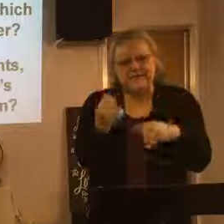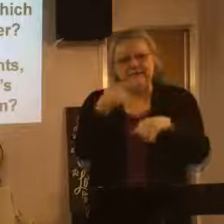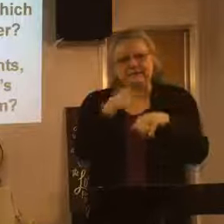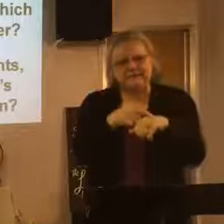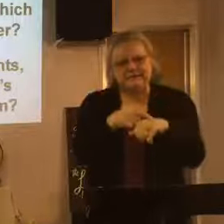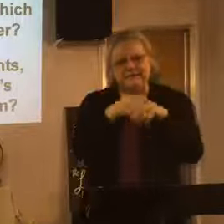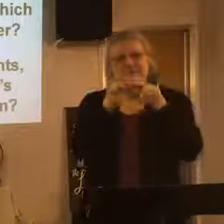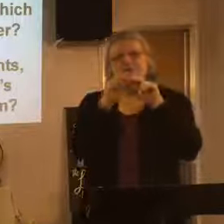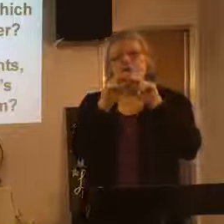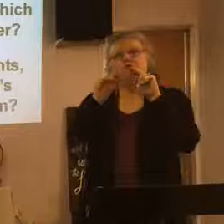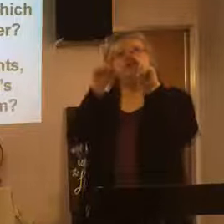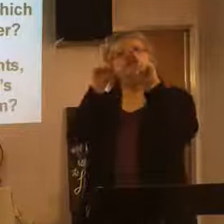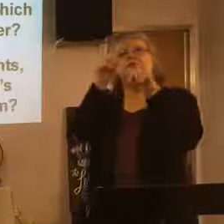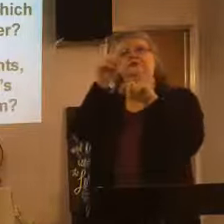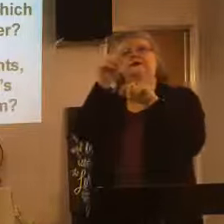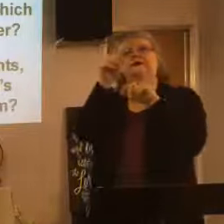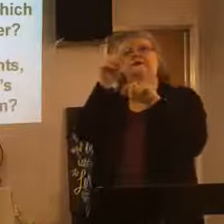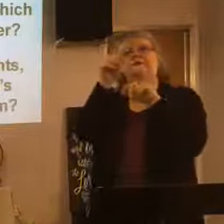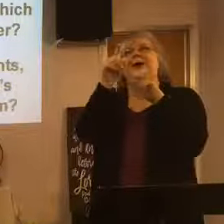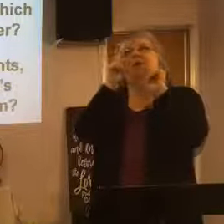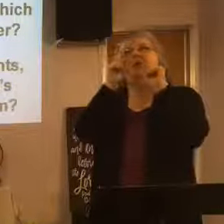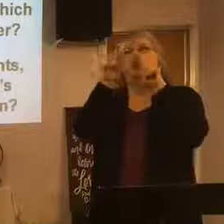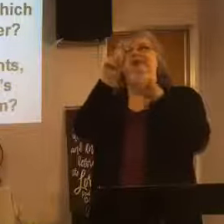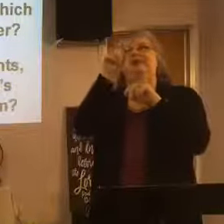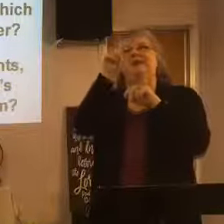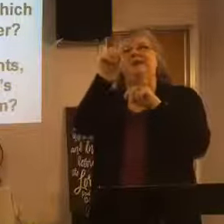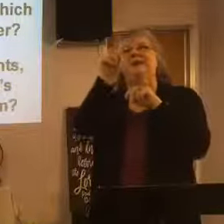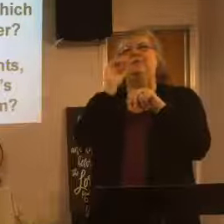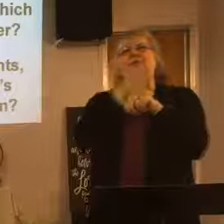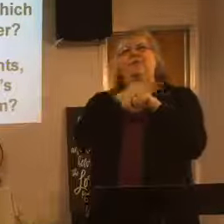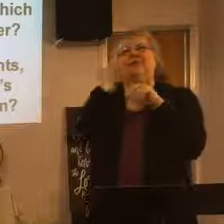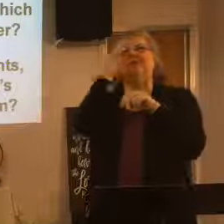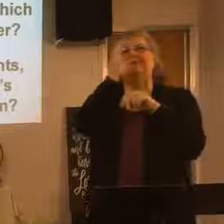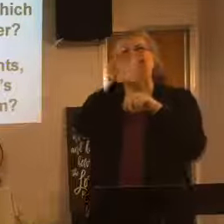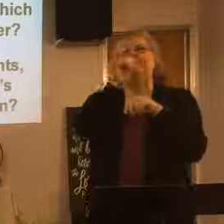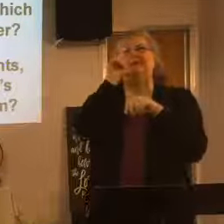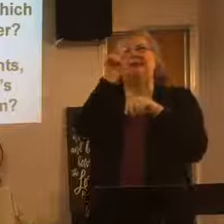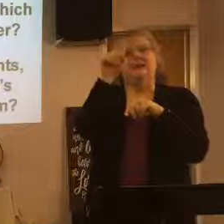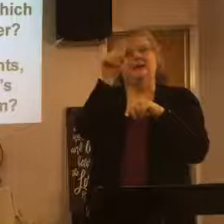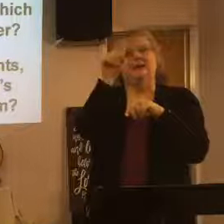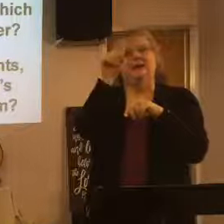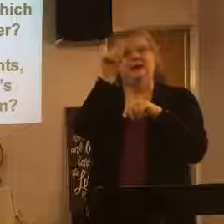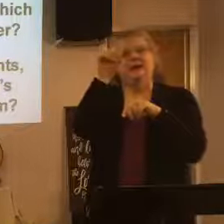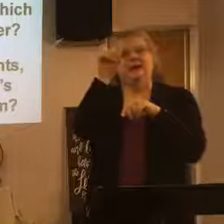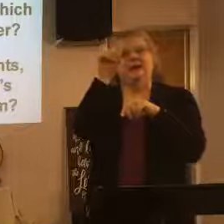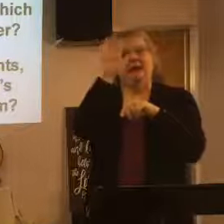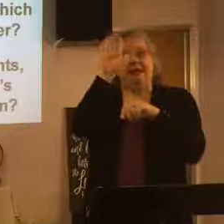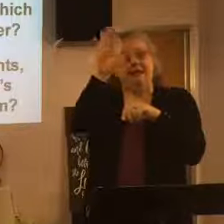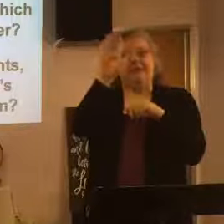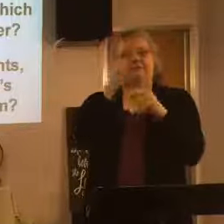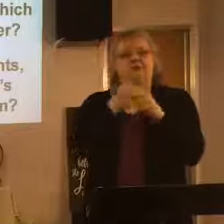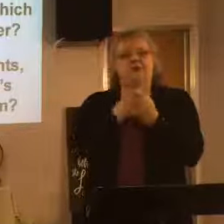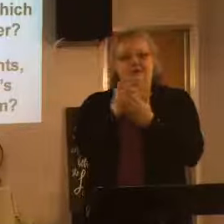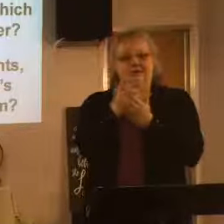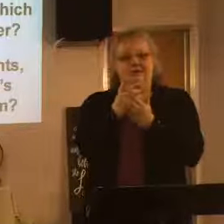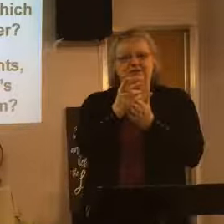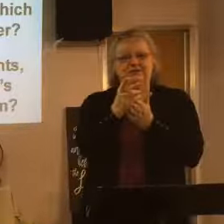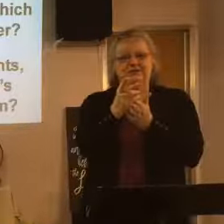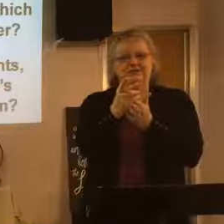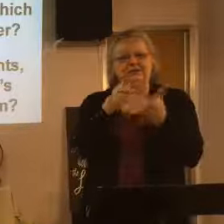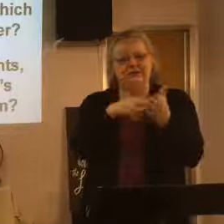Look to Christ. And looking to him, we can seek him and his righteousness. That's